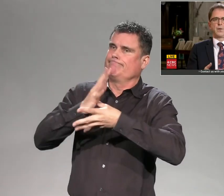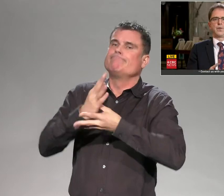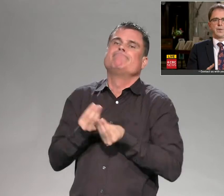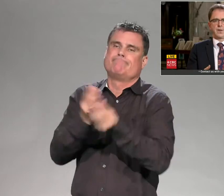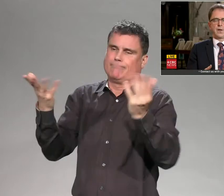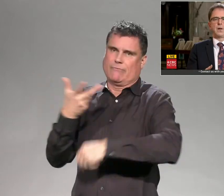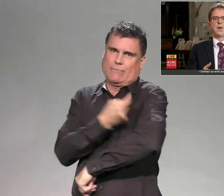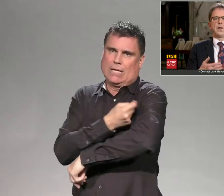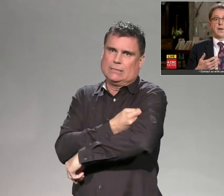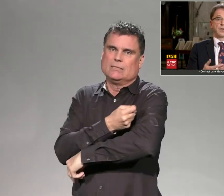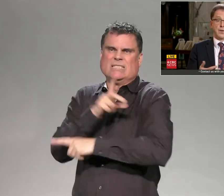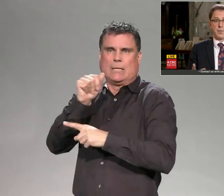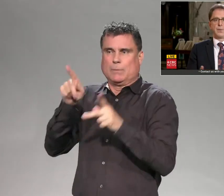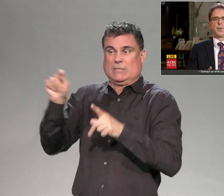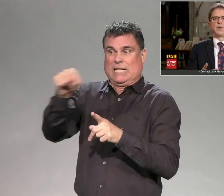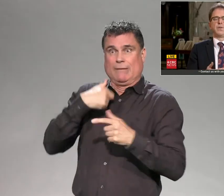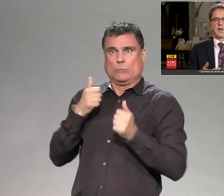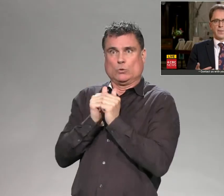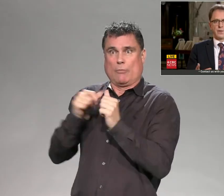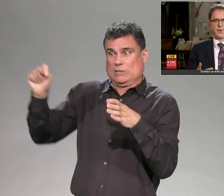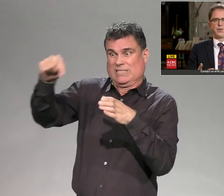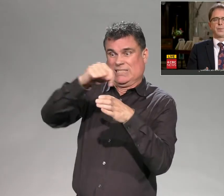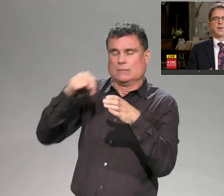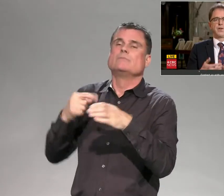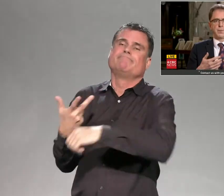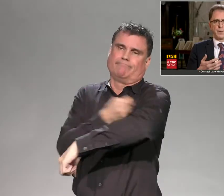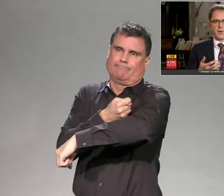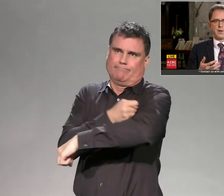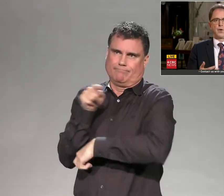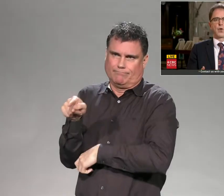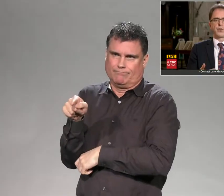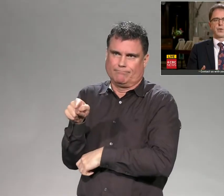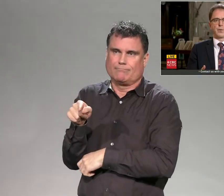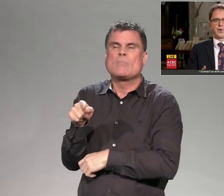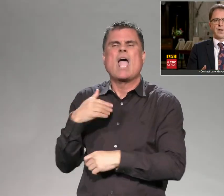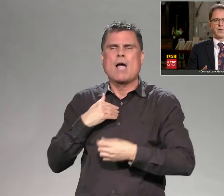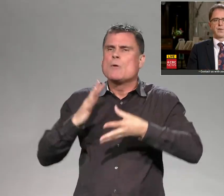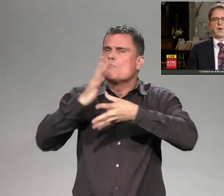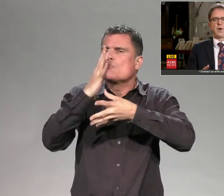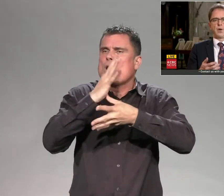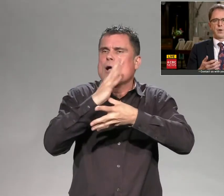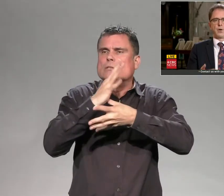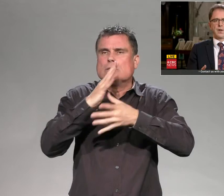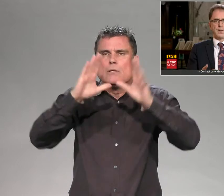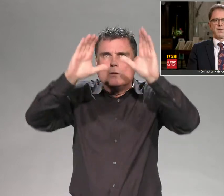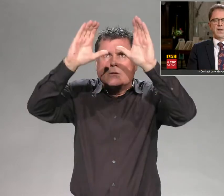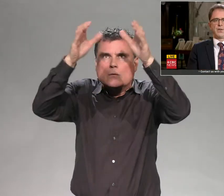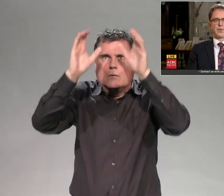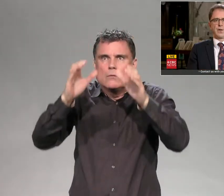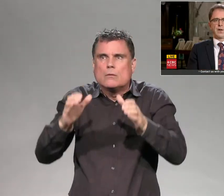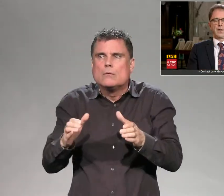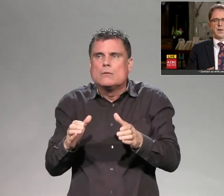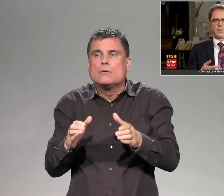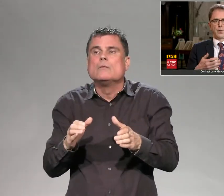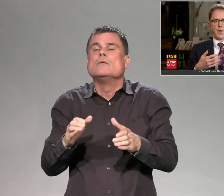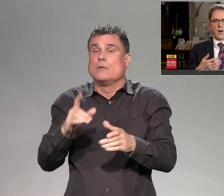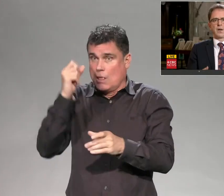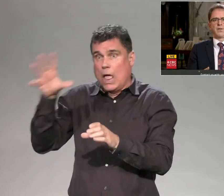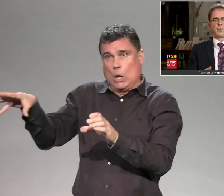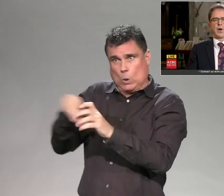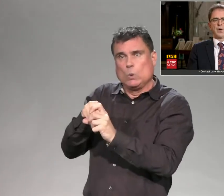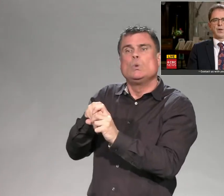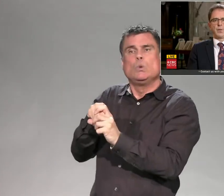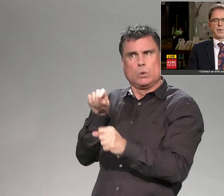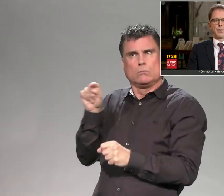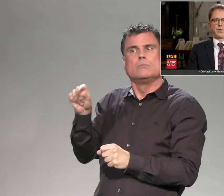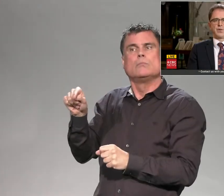speak to those in detail, including people with developmental disabilities, people in your circumstances, early in phase 3. So we are